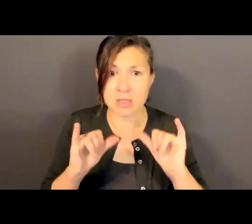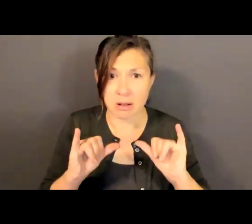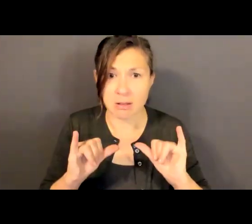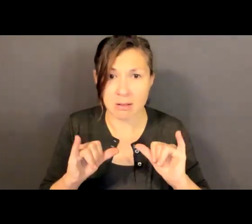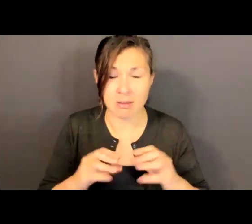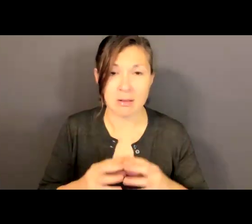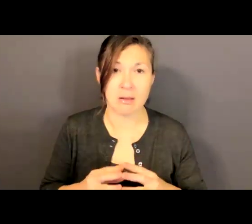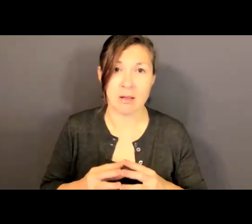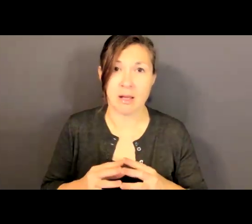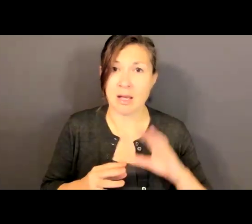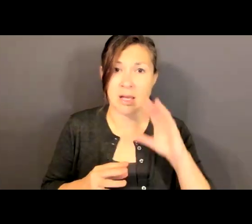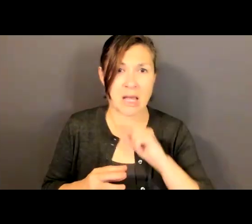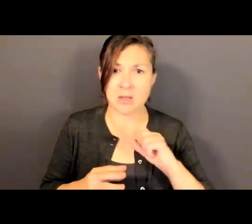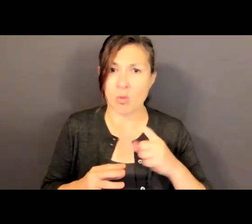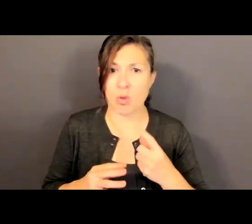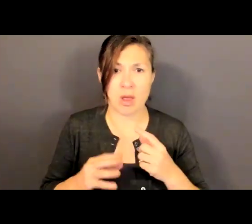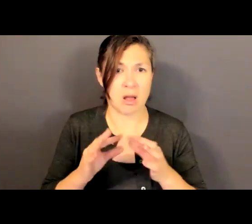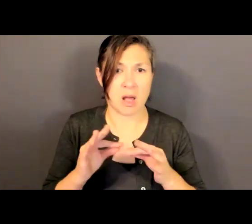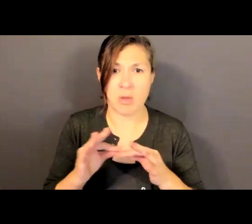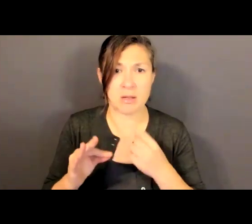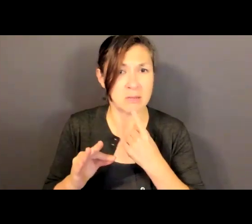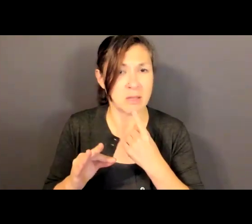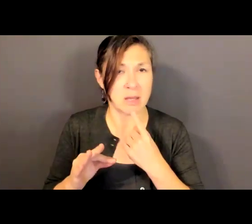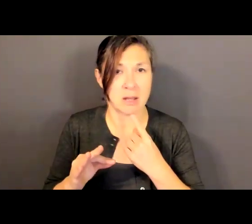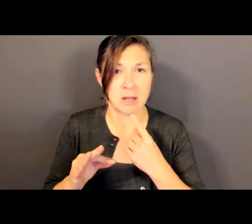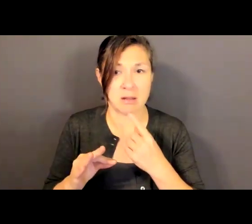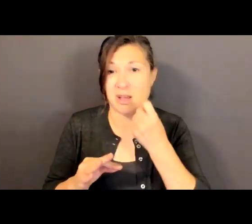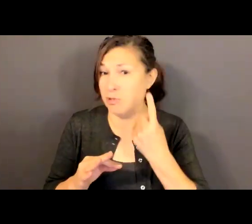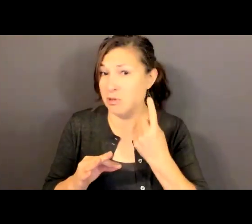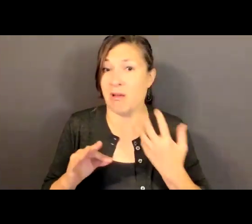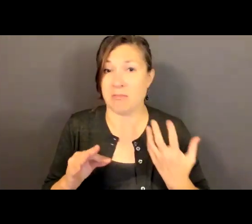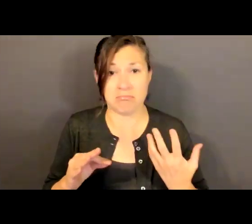the only comment I could raise is that I understand the